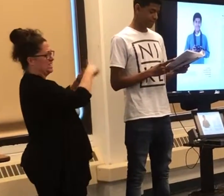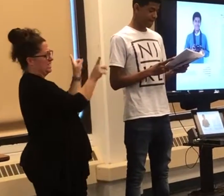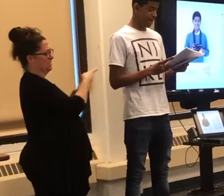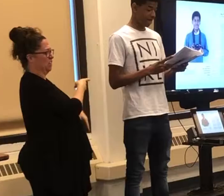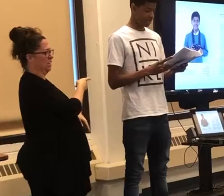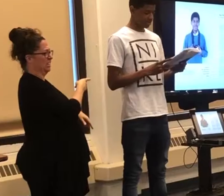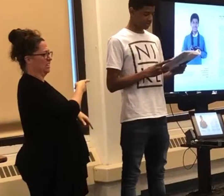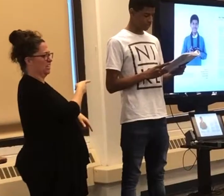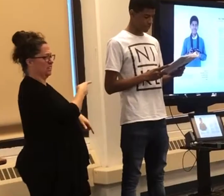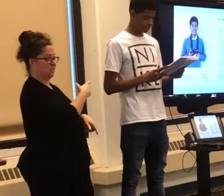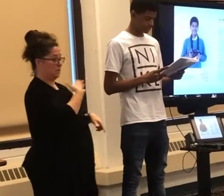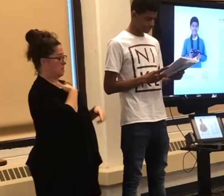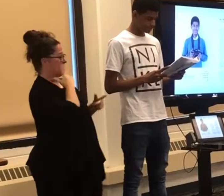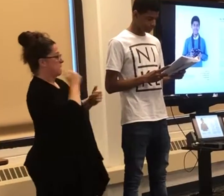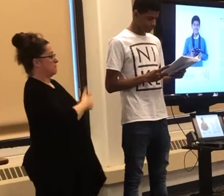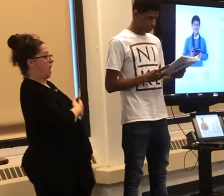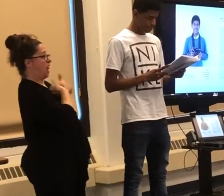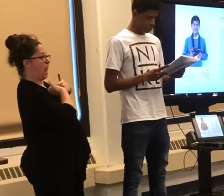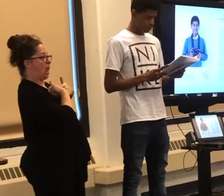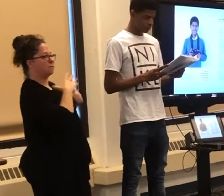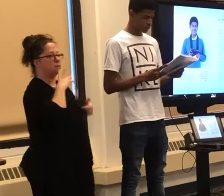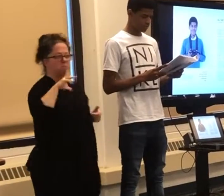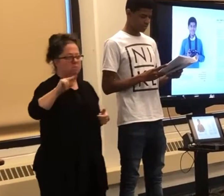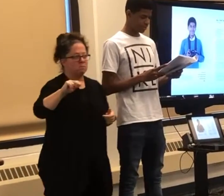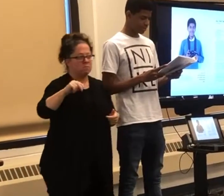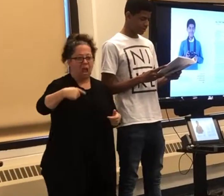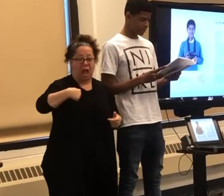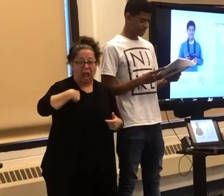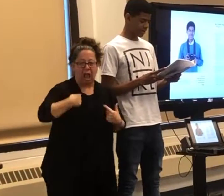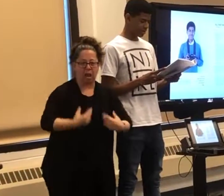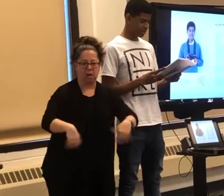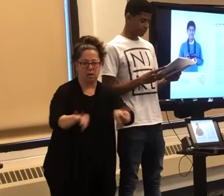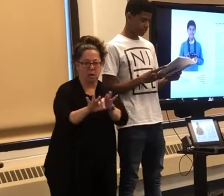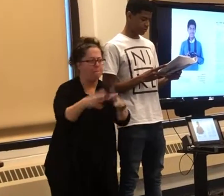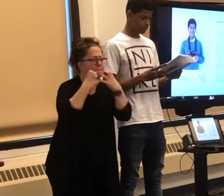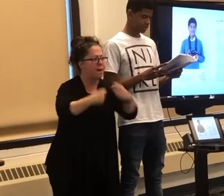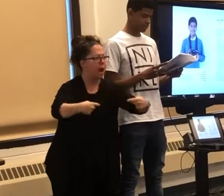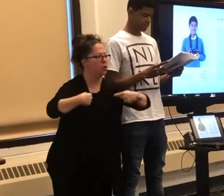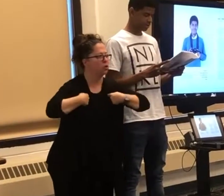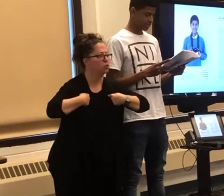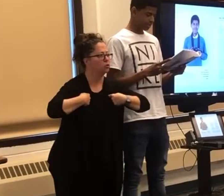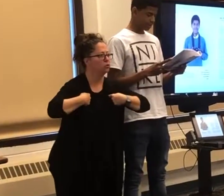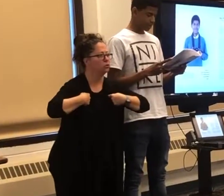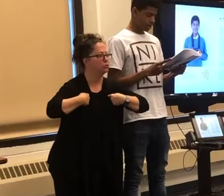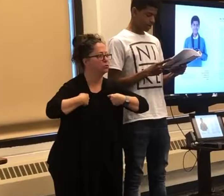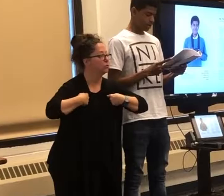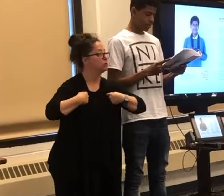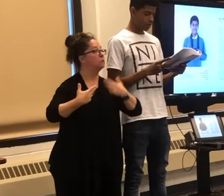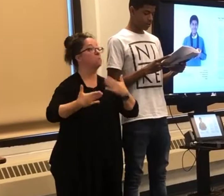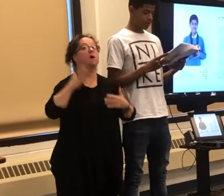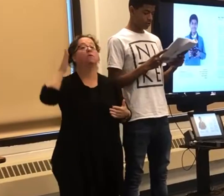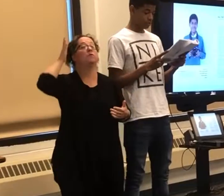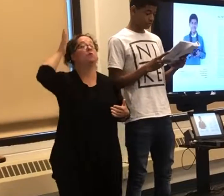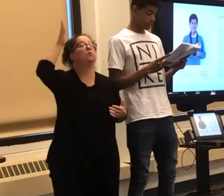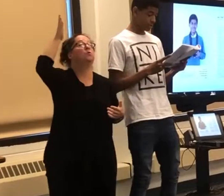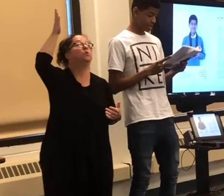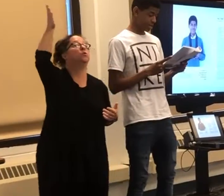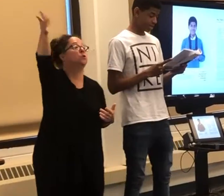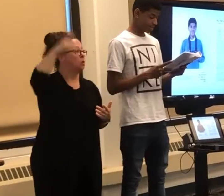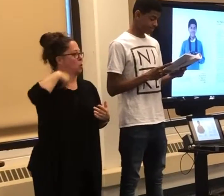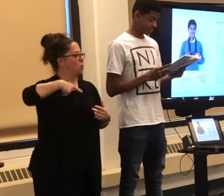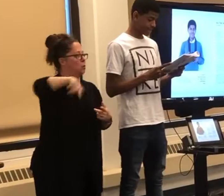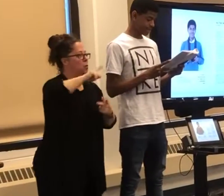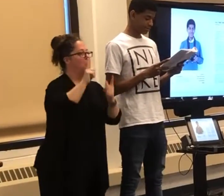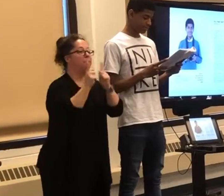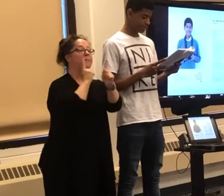life, that I, don't matter? Who knows, maybe one day, you'll come across each other on the street,